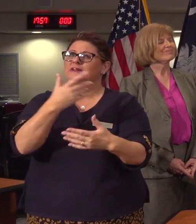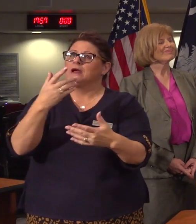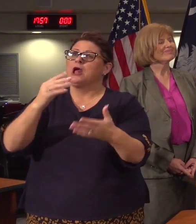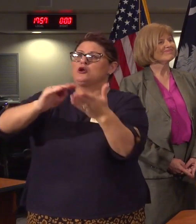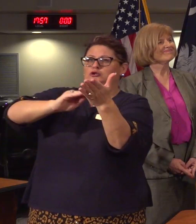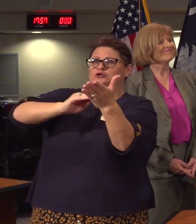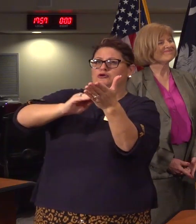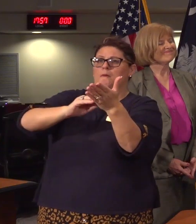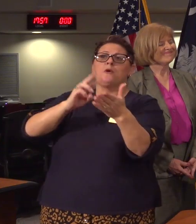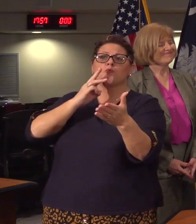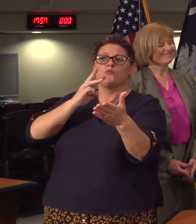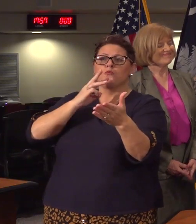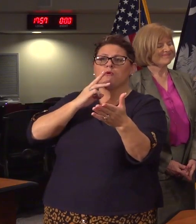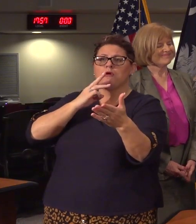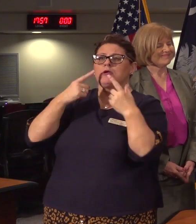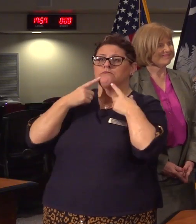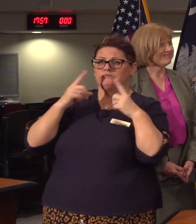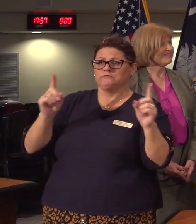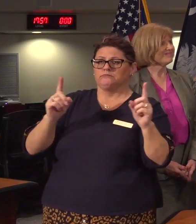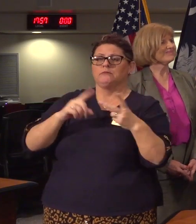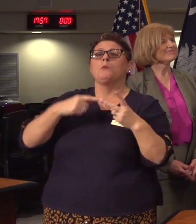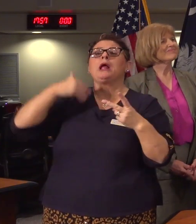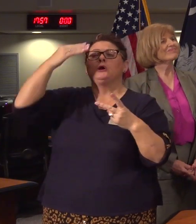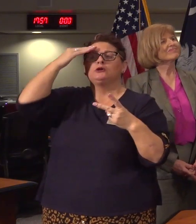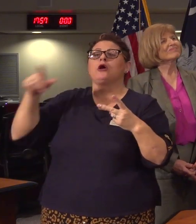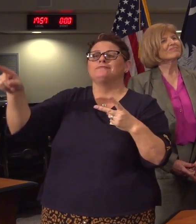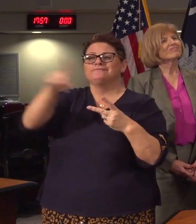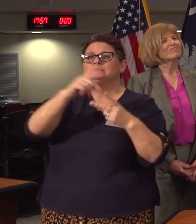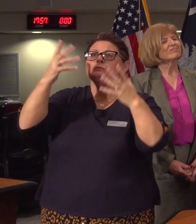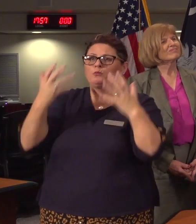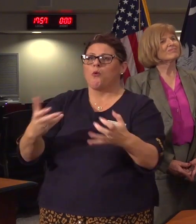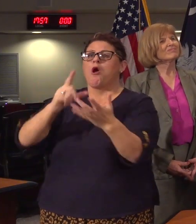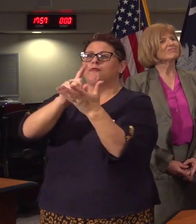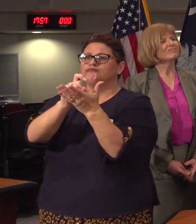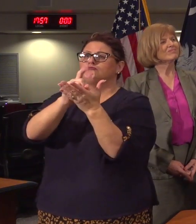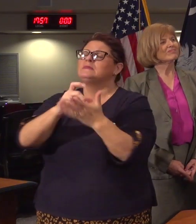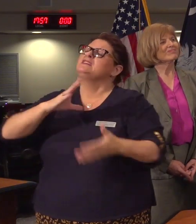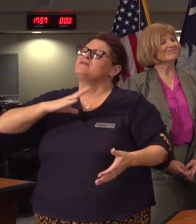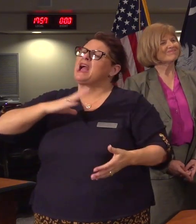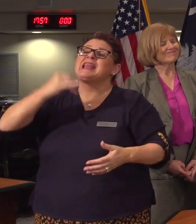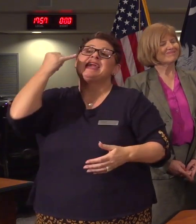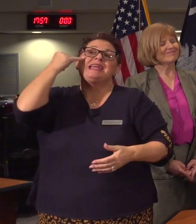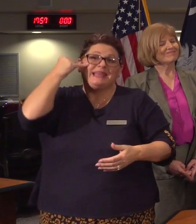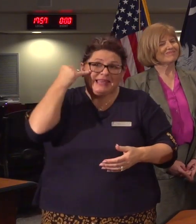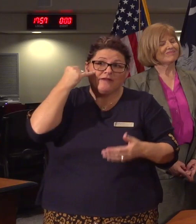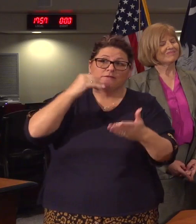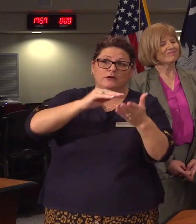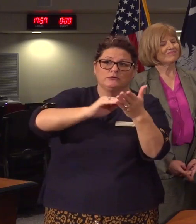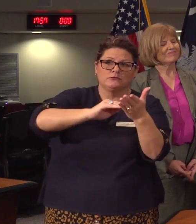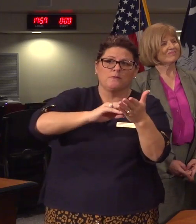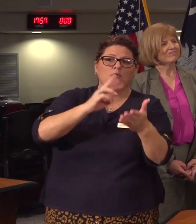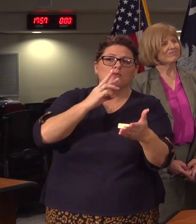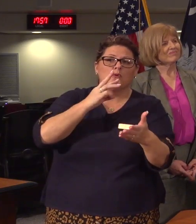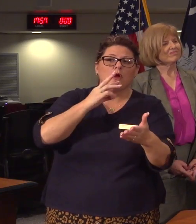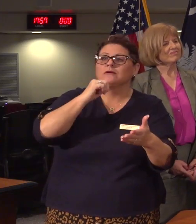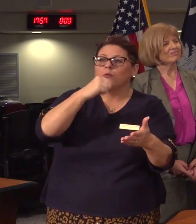know that that there's a big demand for hand sanitizer, and that's recommended if soap and water is not available.